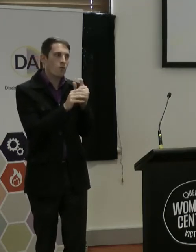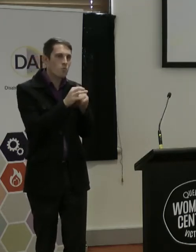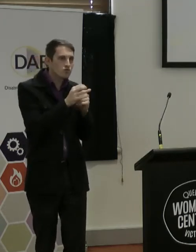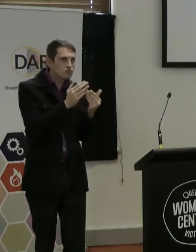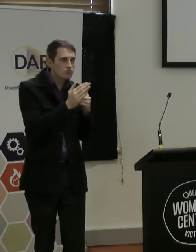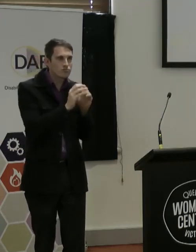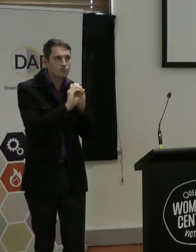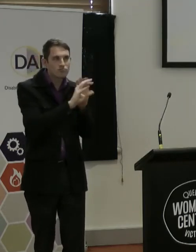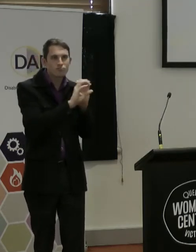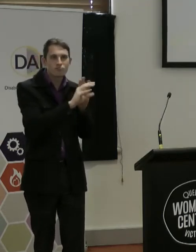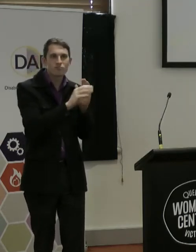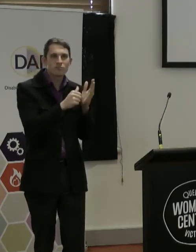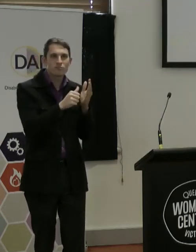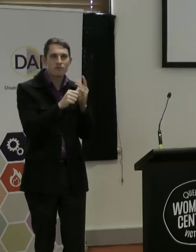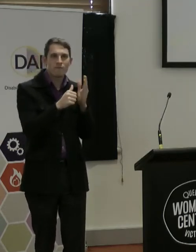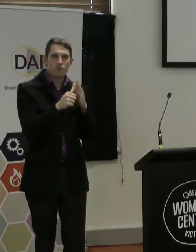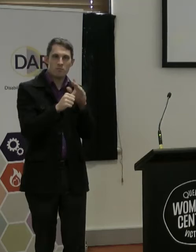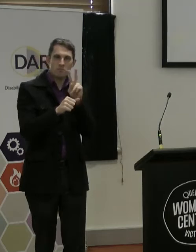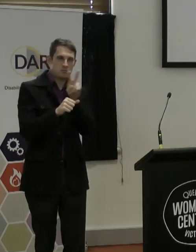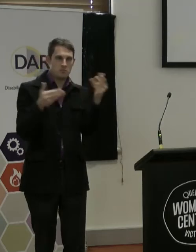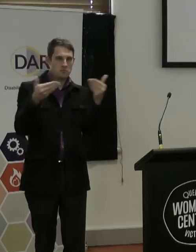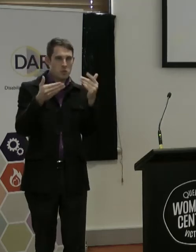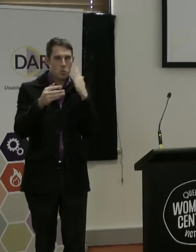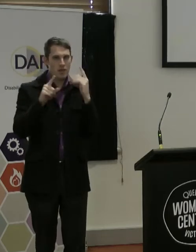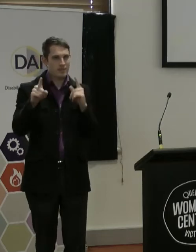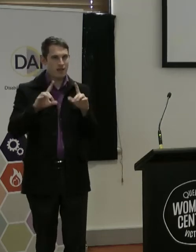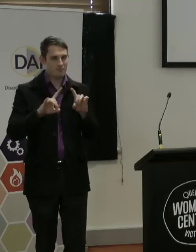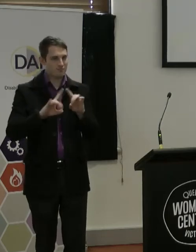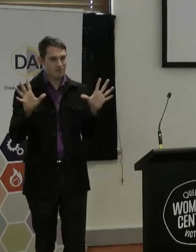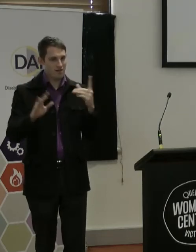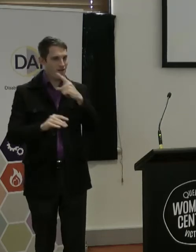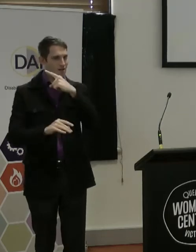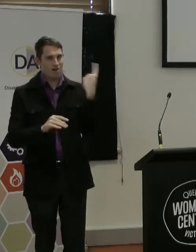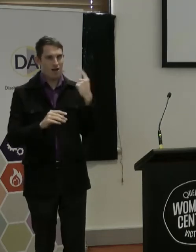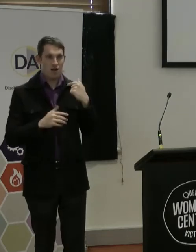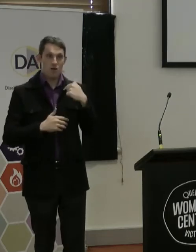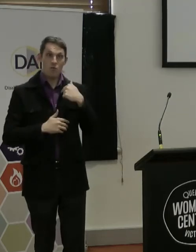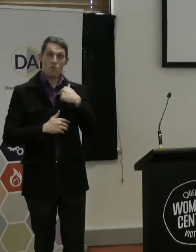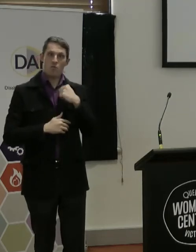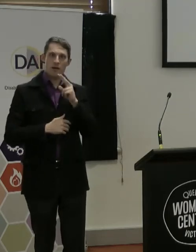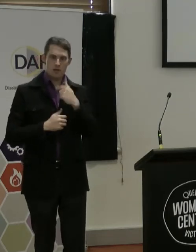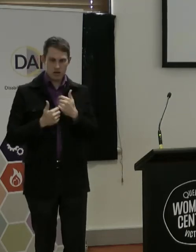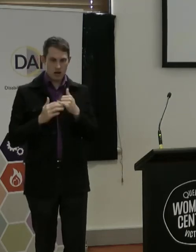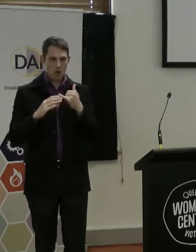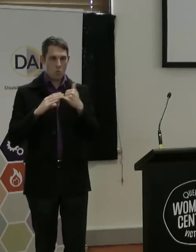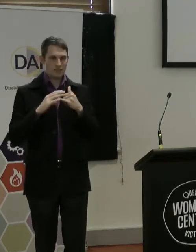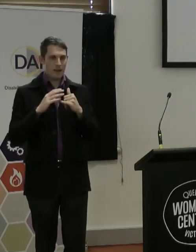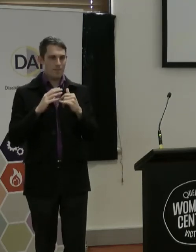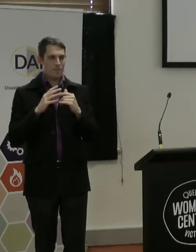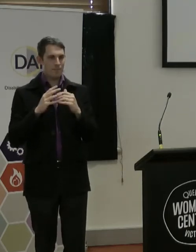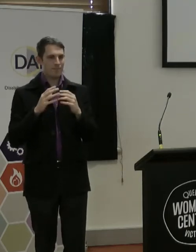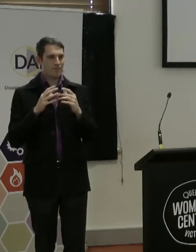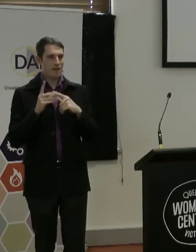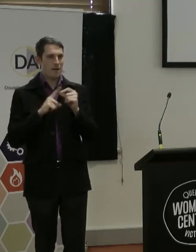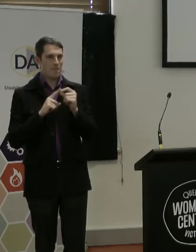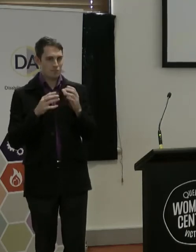So as the Australian government was telling outright lies about things, we were sitting on our little WhatsApp group, typing madly away, working out what we were going